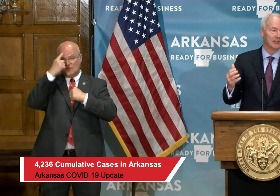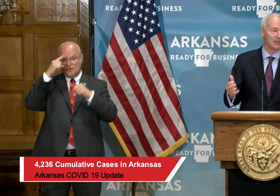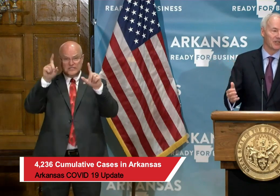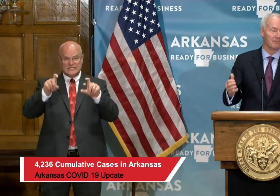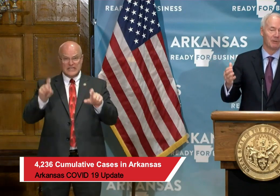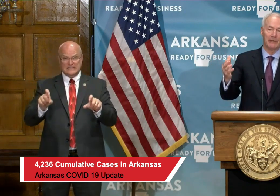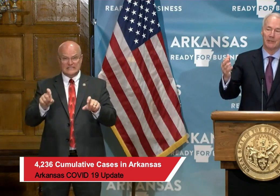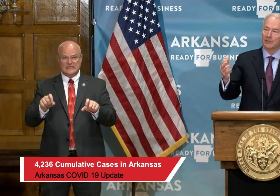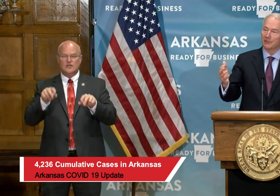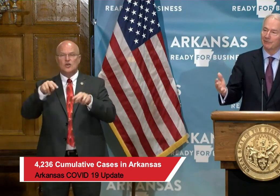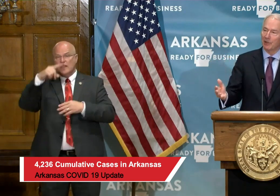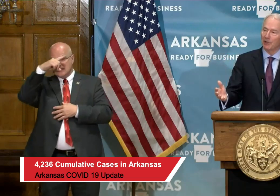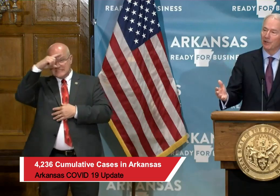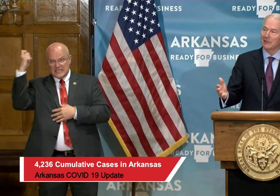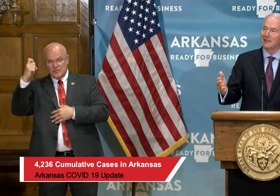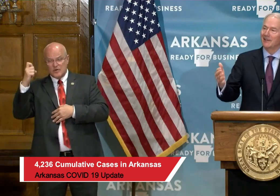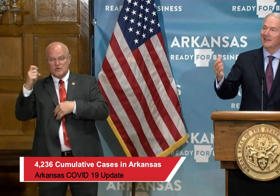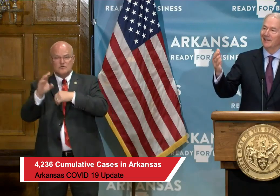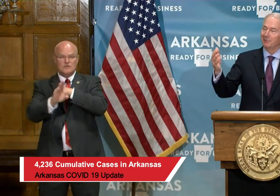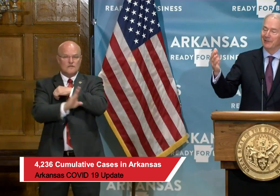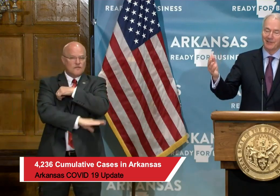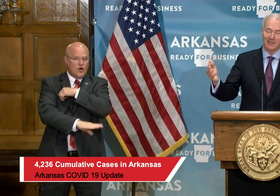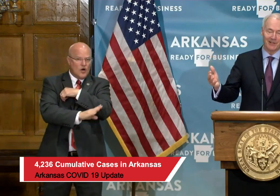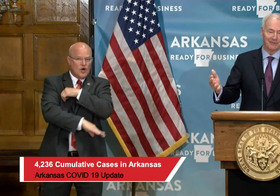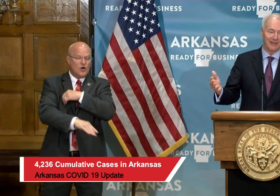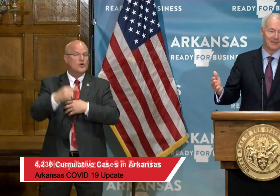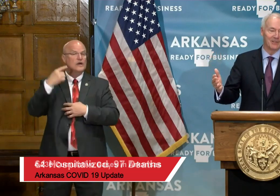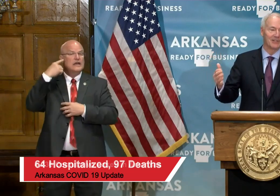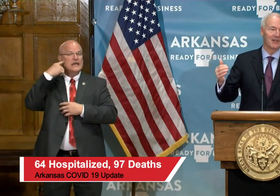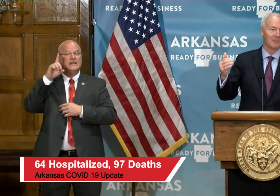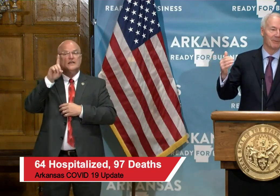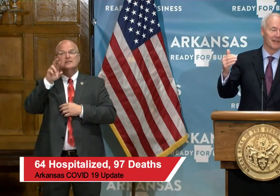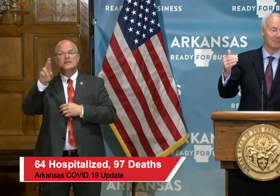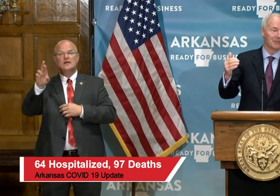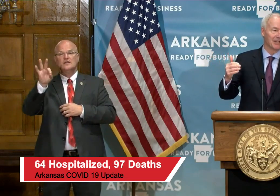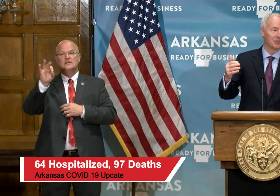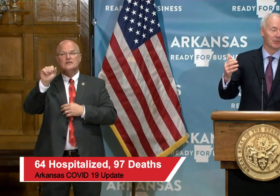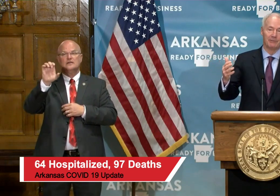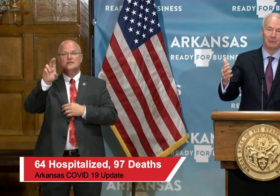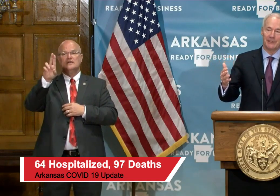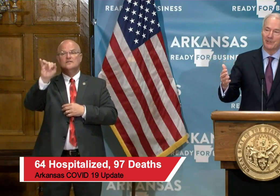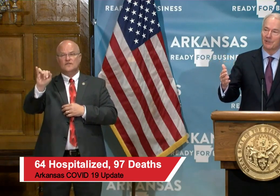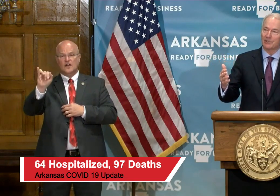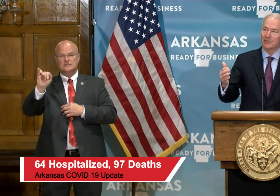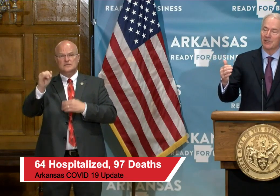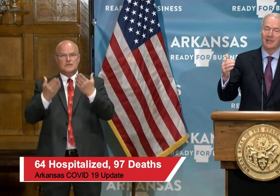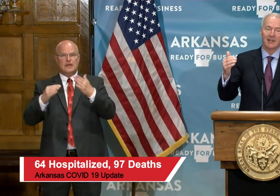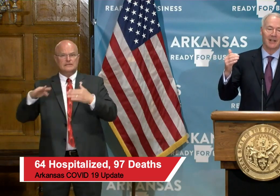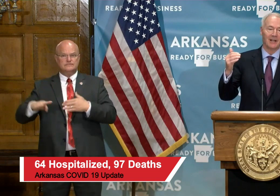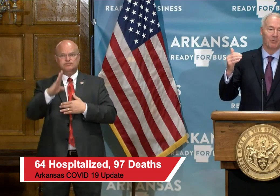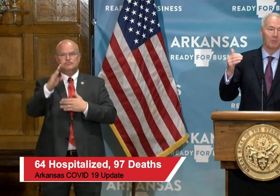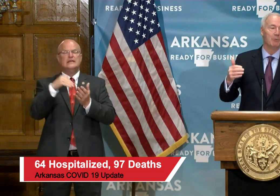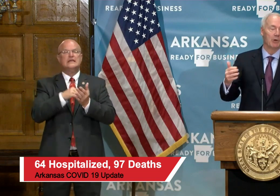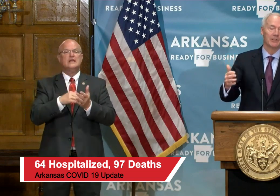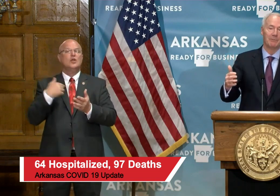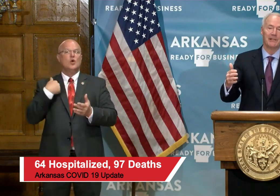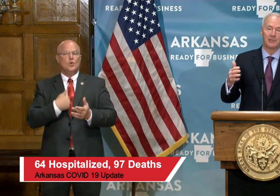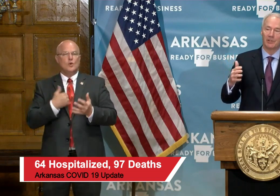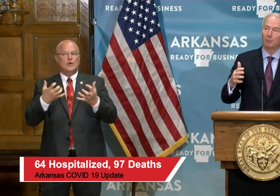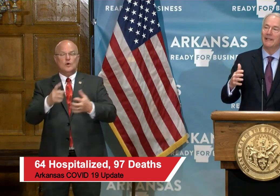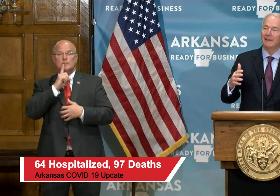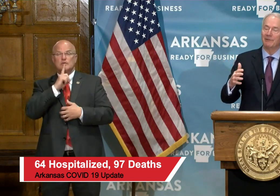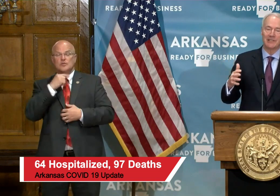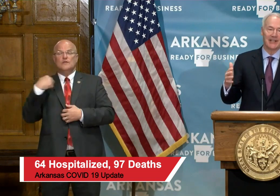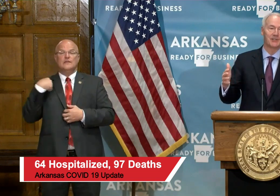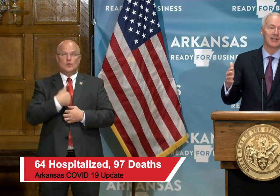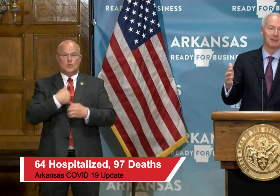as we look at the summer, we look at the fall, we hear Dr. Fauci talk about a potential of a resurgence. We want to make